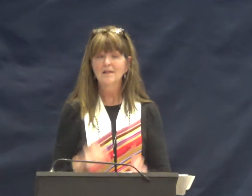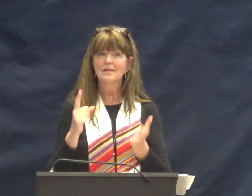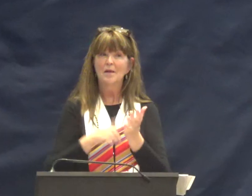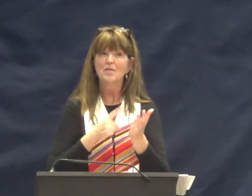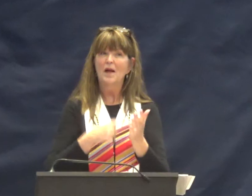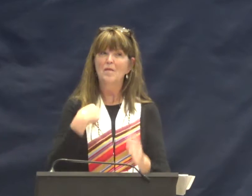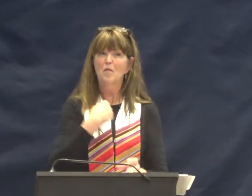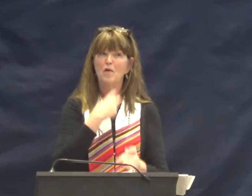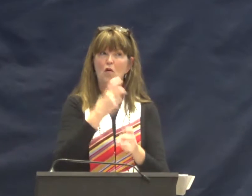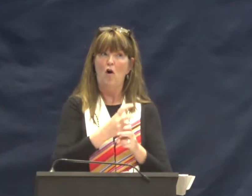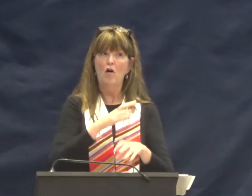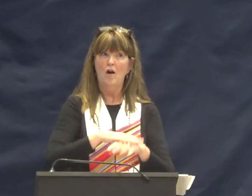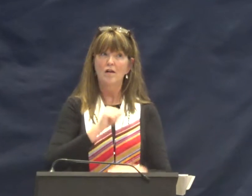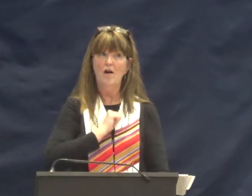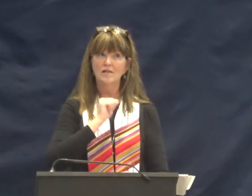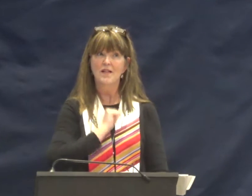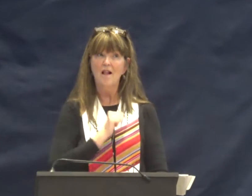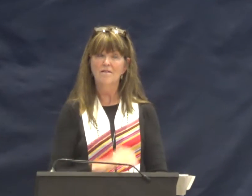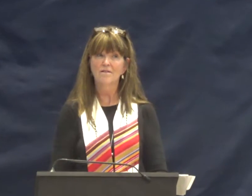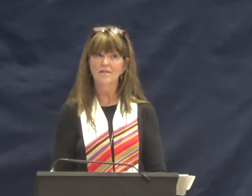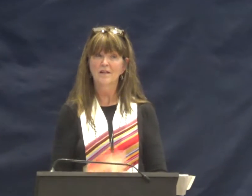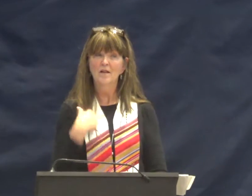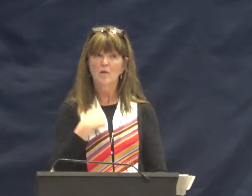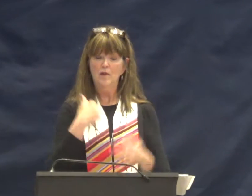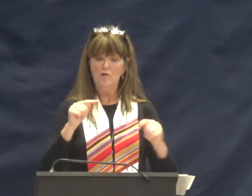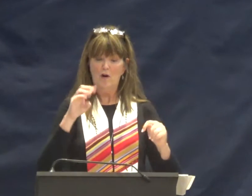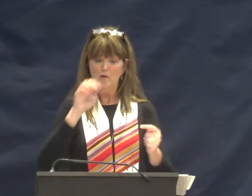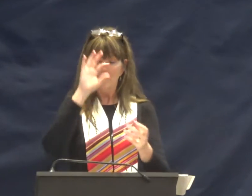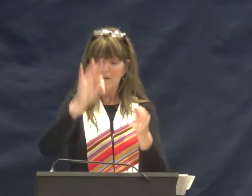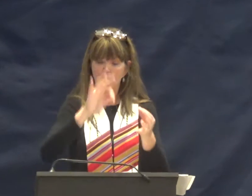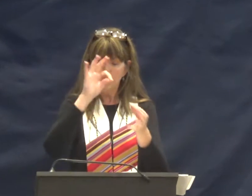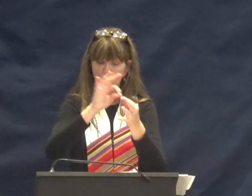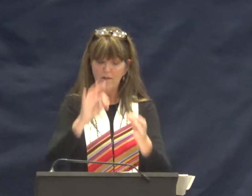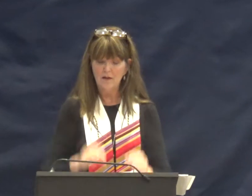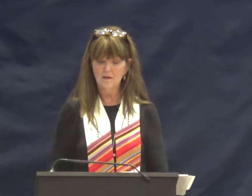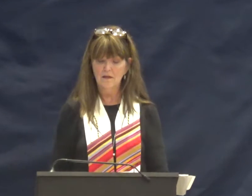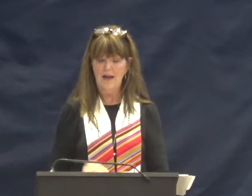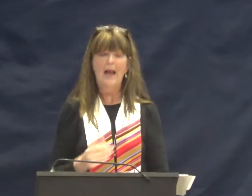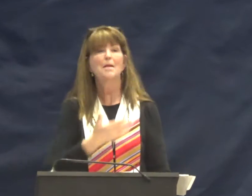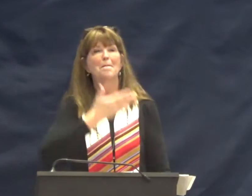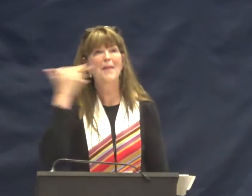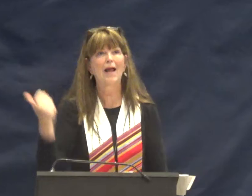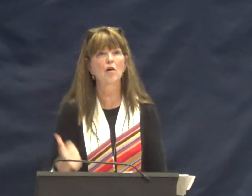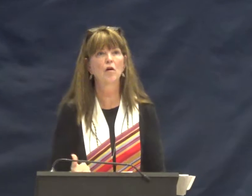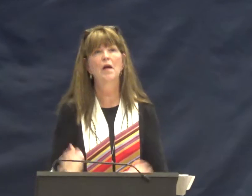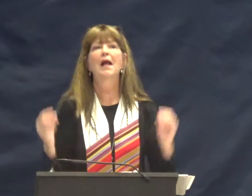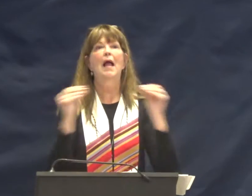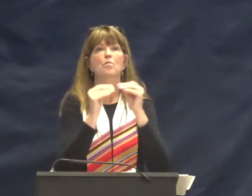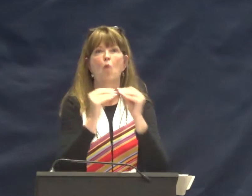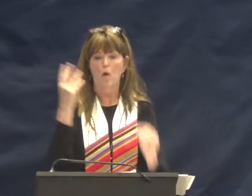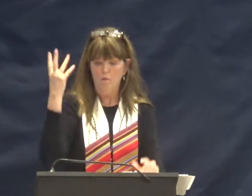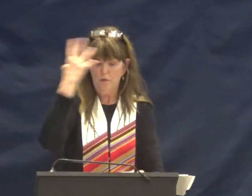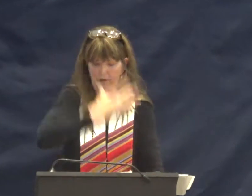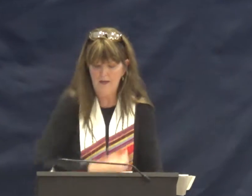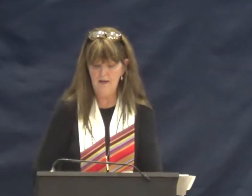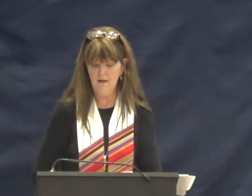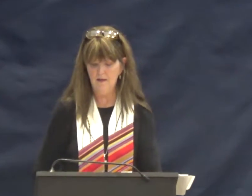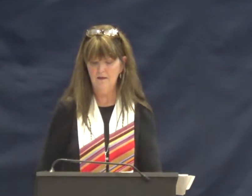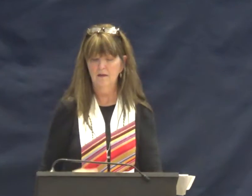out, burn it, and change. Sometimes we can be too hard on ourselves. Sometimes we're perfectionistic. Sometimes